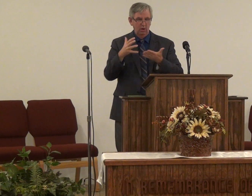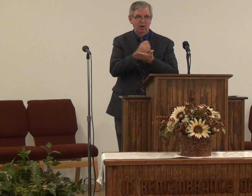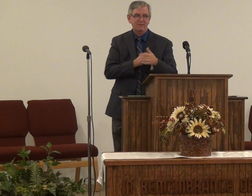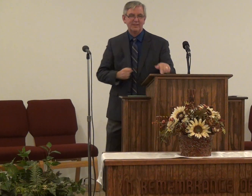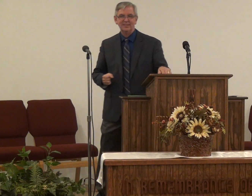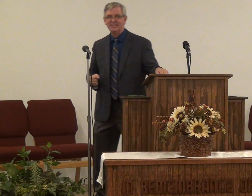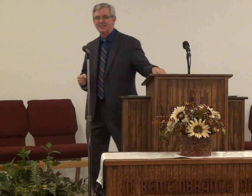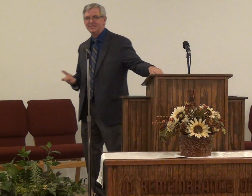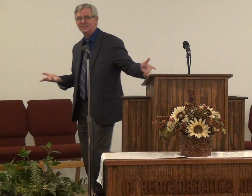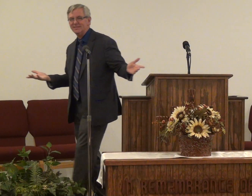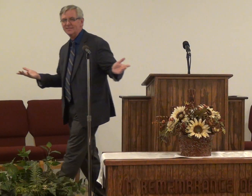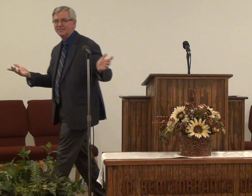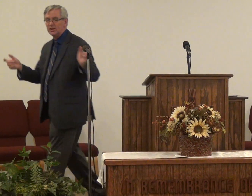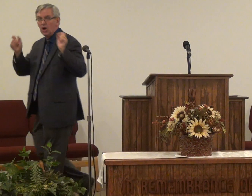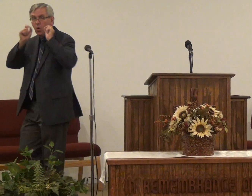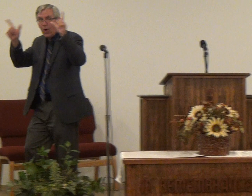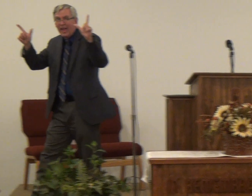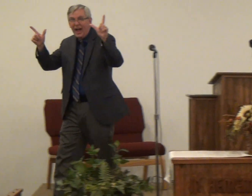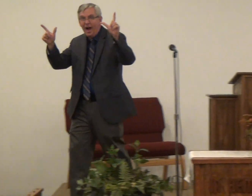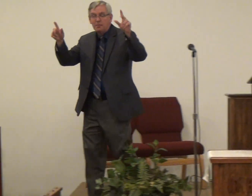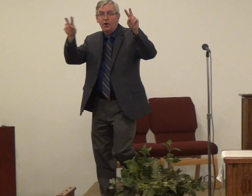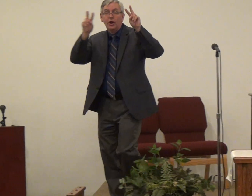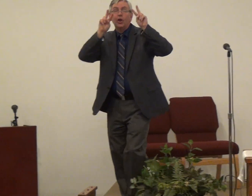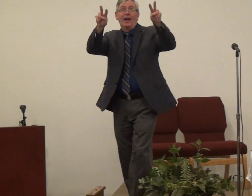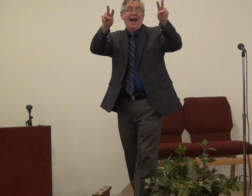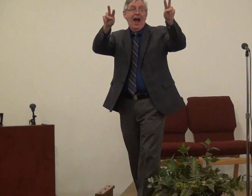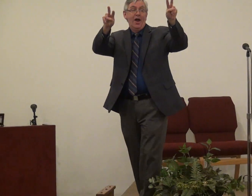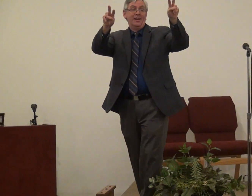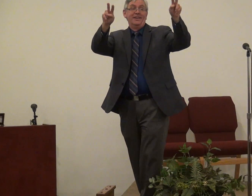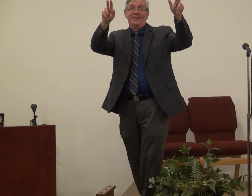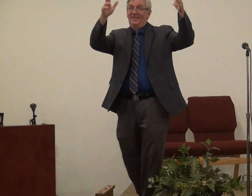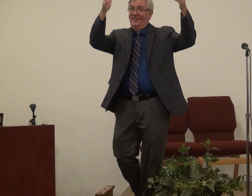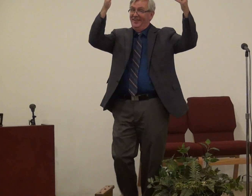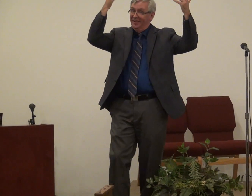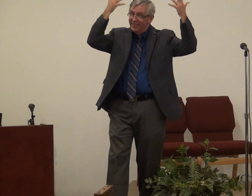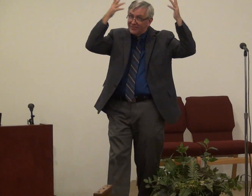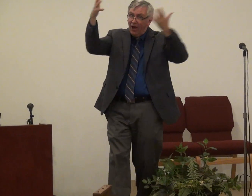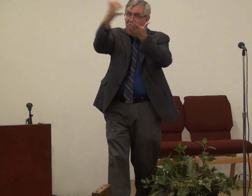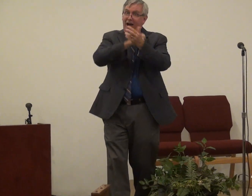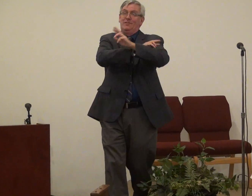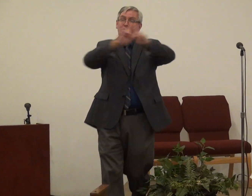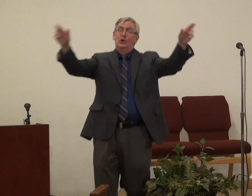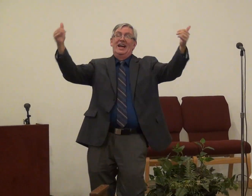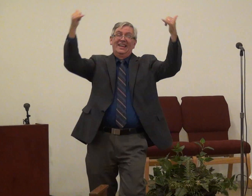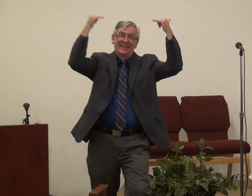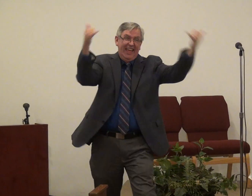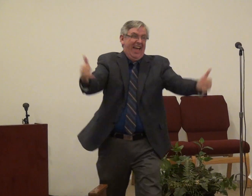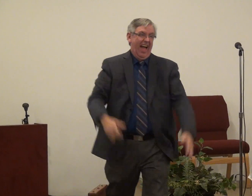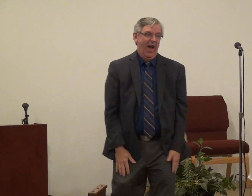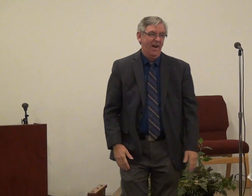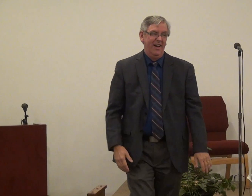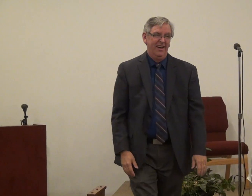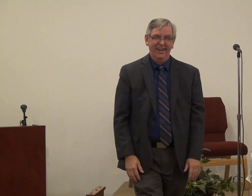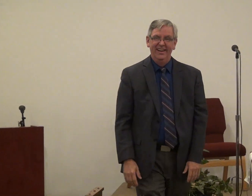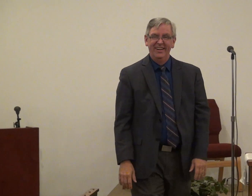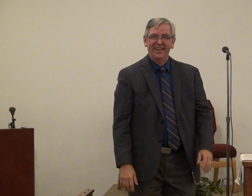they are white already to harvest. It's time to wake up. It's time to look around us. There's a harvest that is